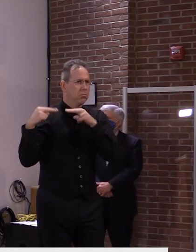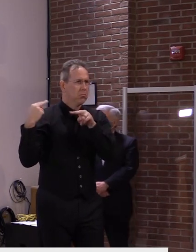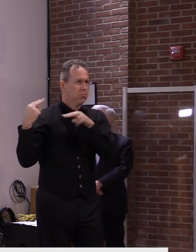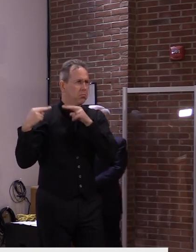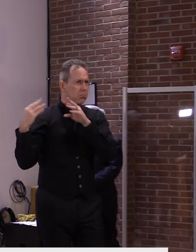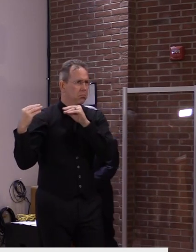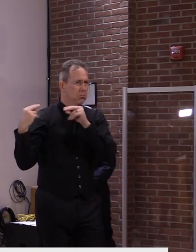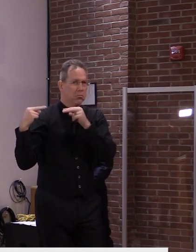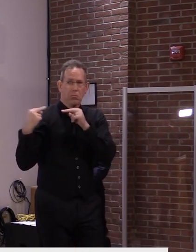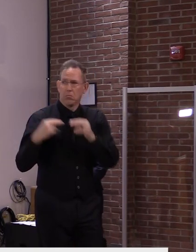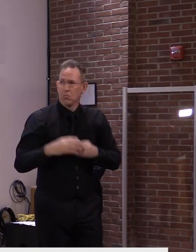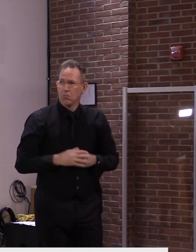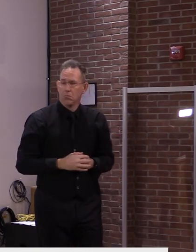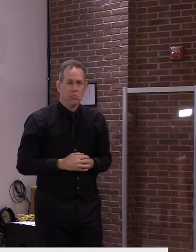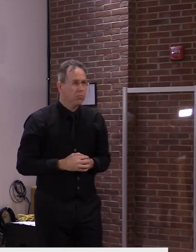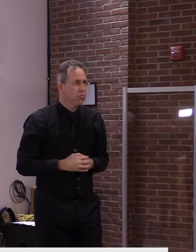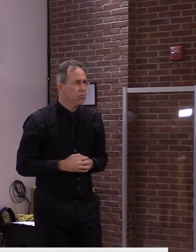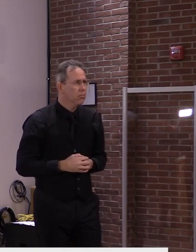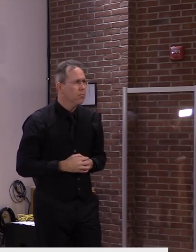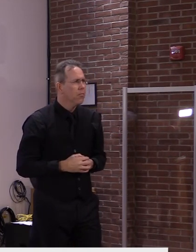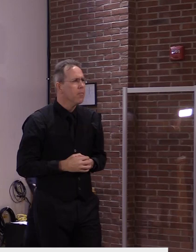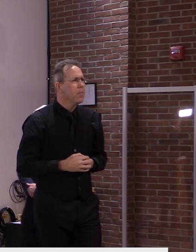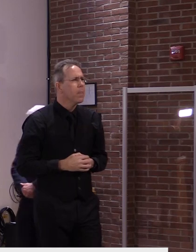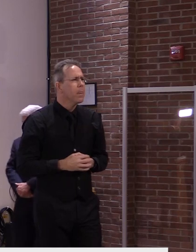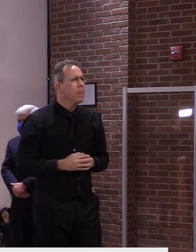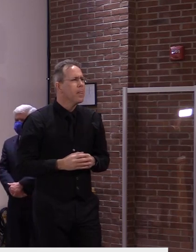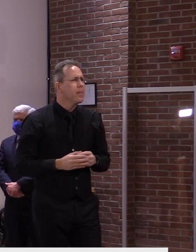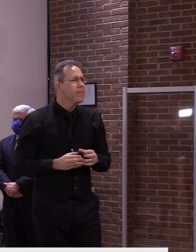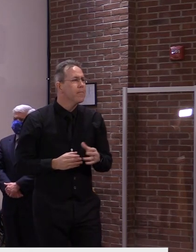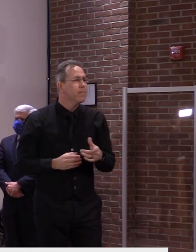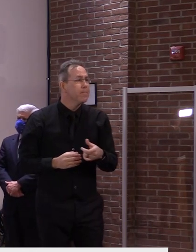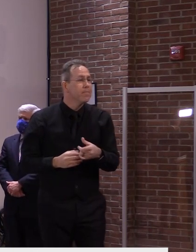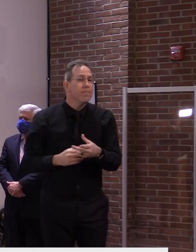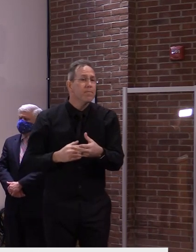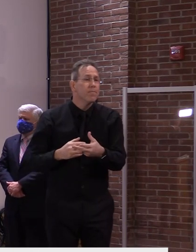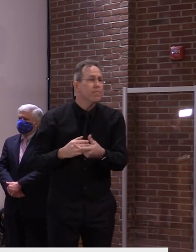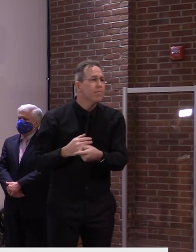A list of other outbreaks from what sector?